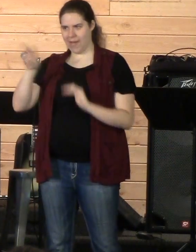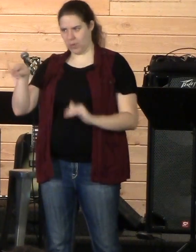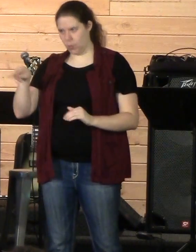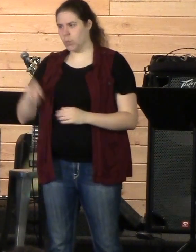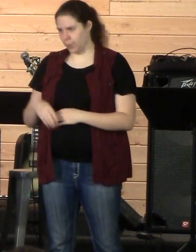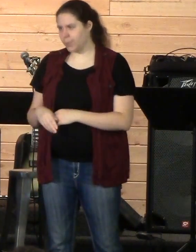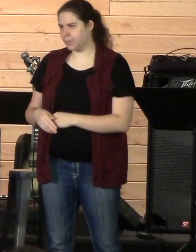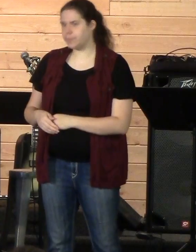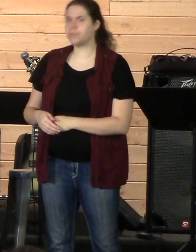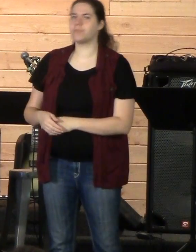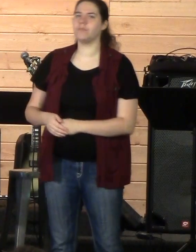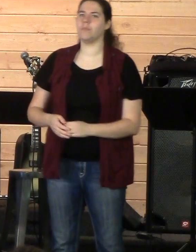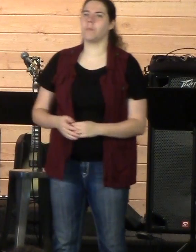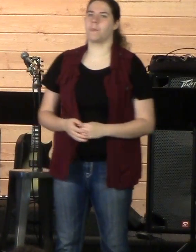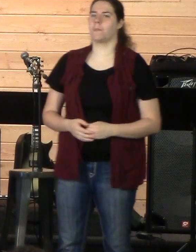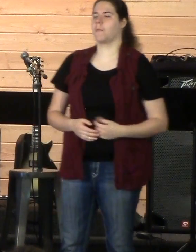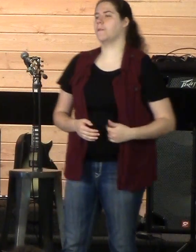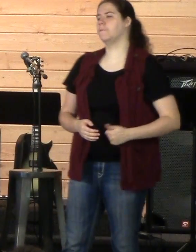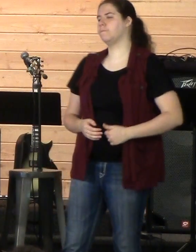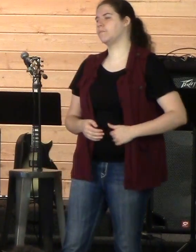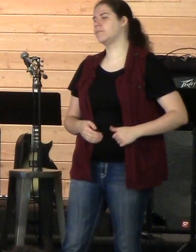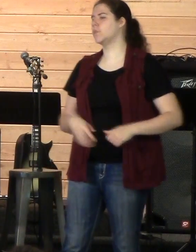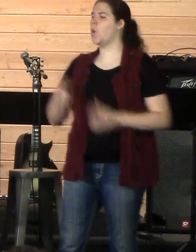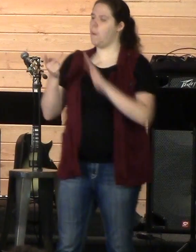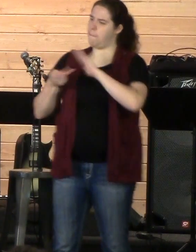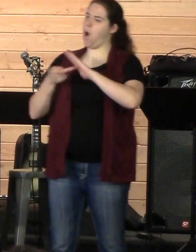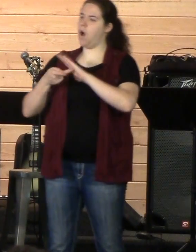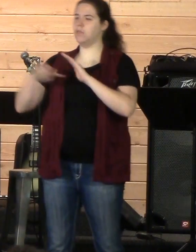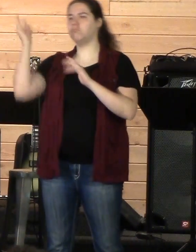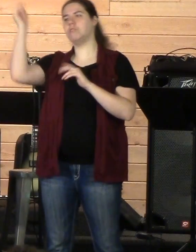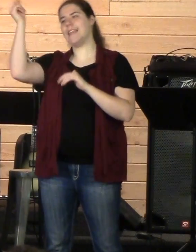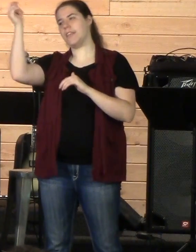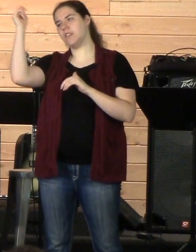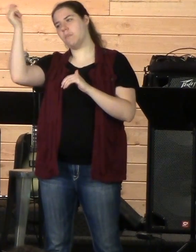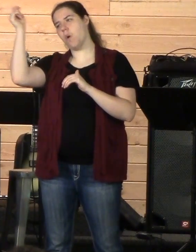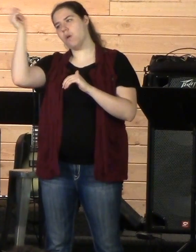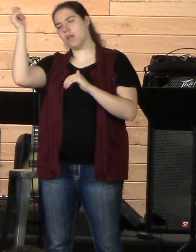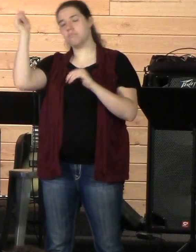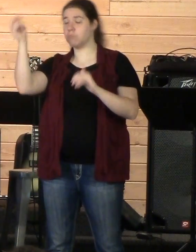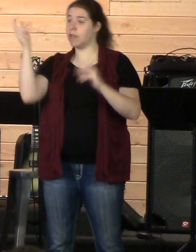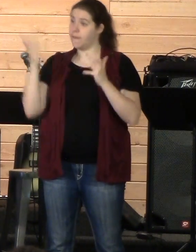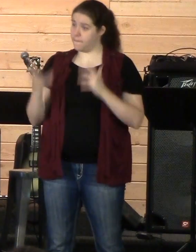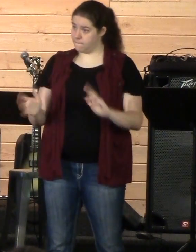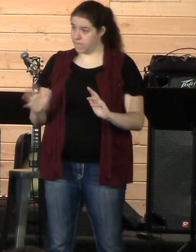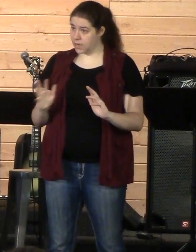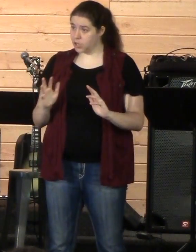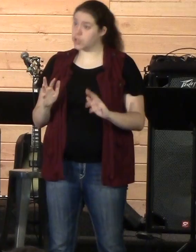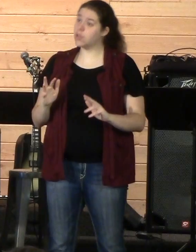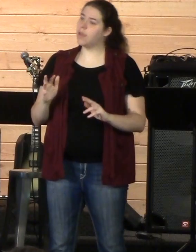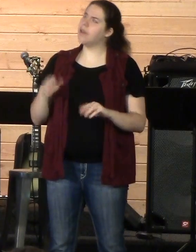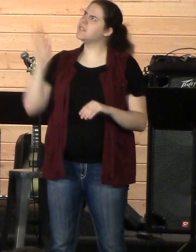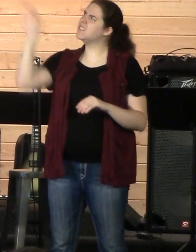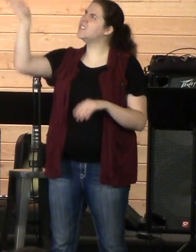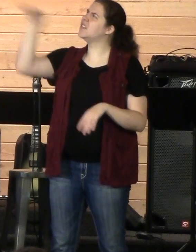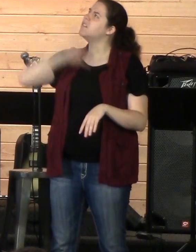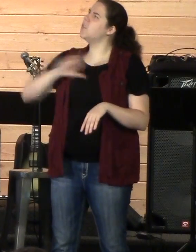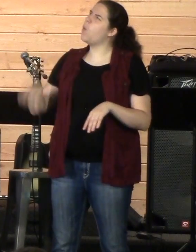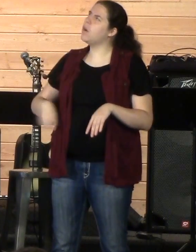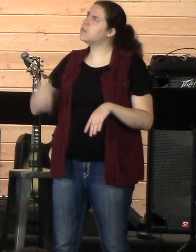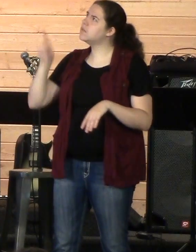He's finishing his testimony. He said, he replied, Lord, these people know that I went from